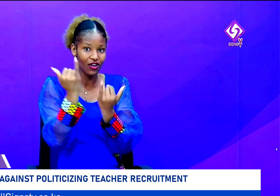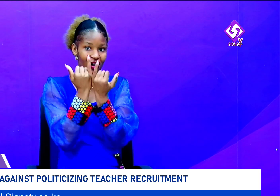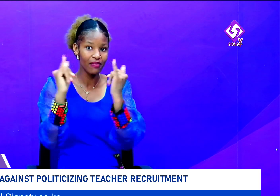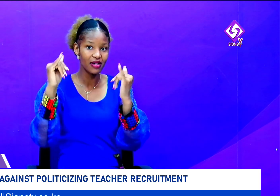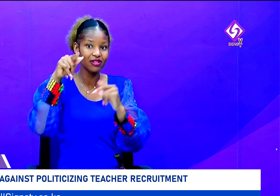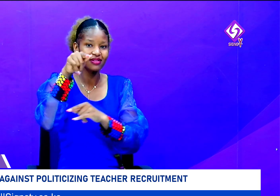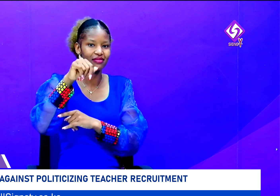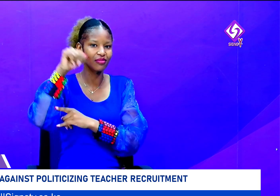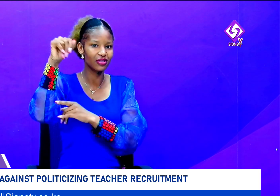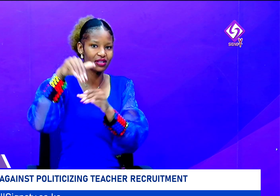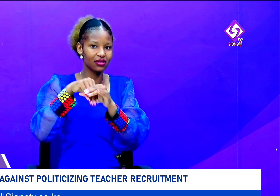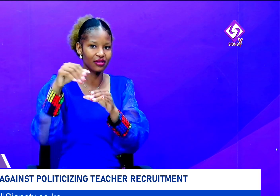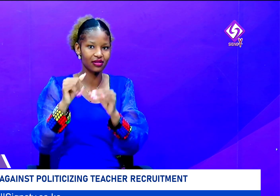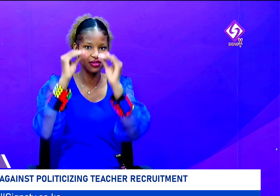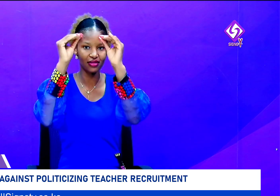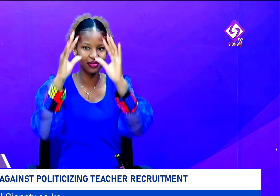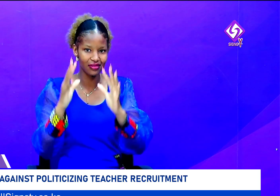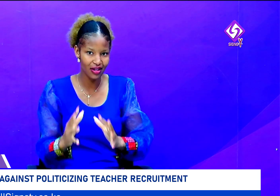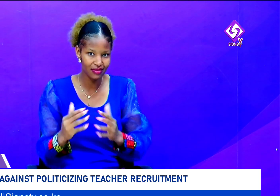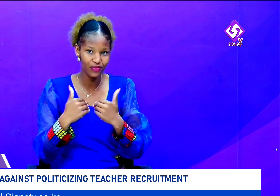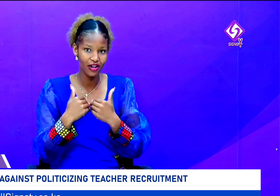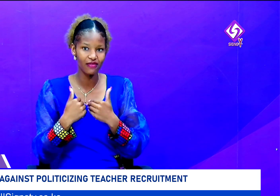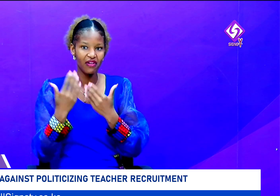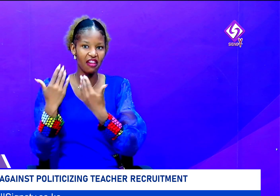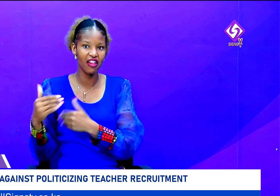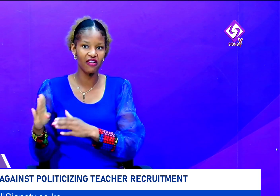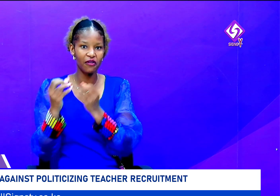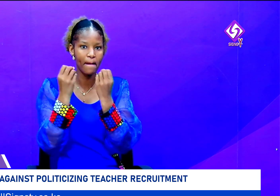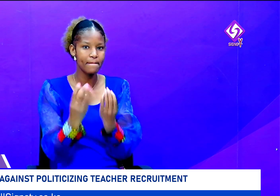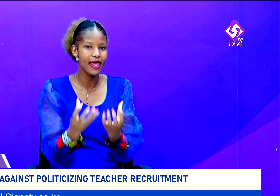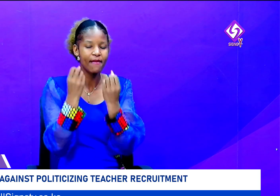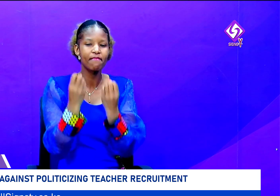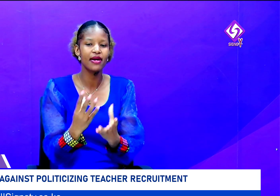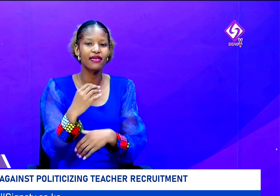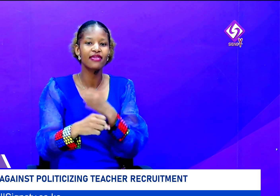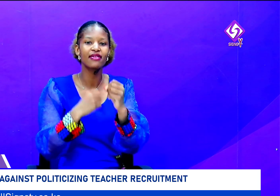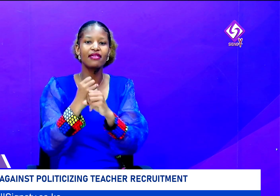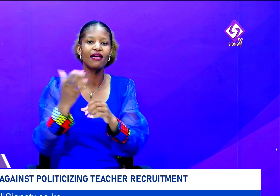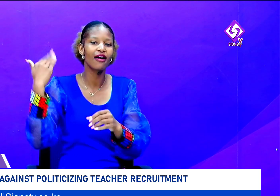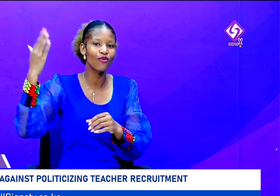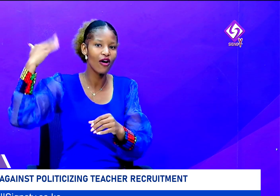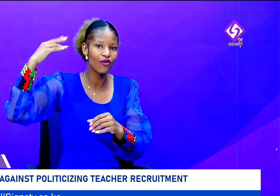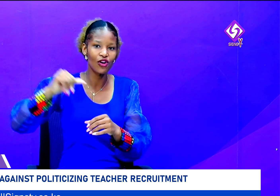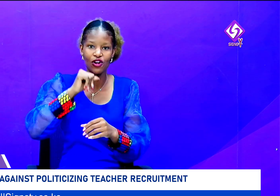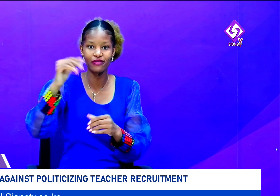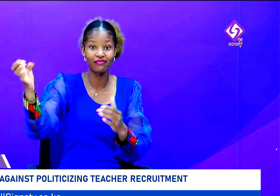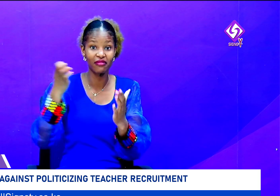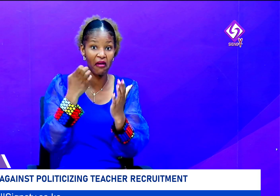Speaking through its National Deputy Chairman, Malel Langat, the union stated that the